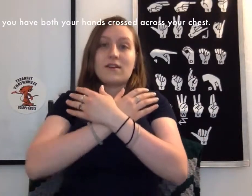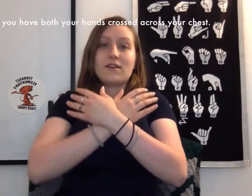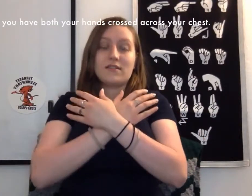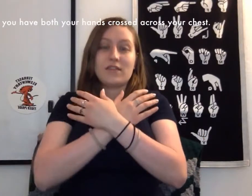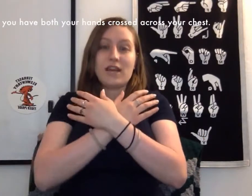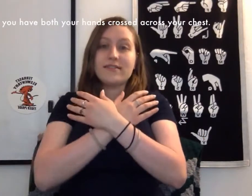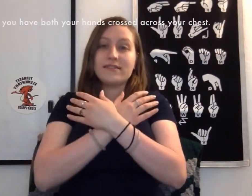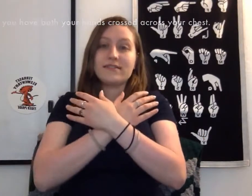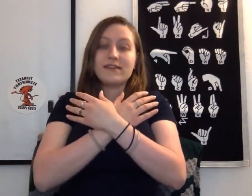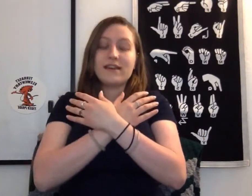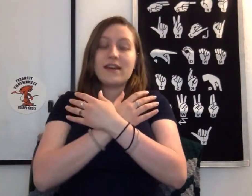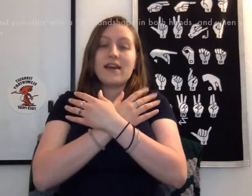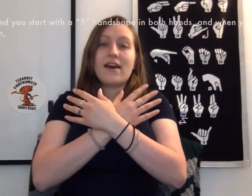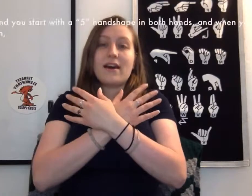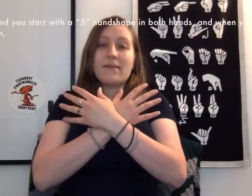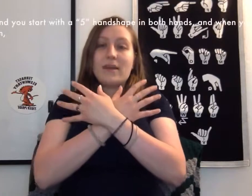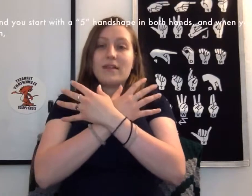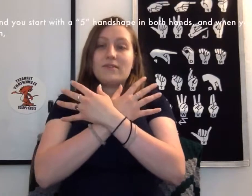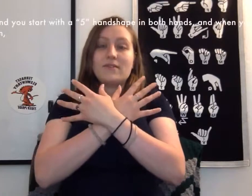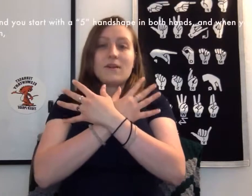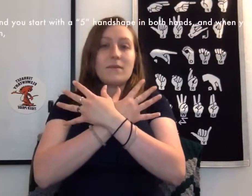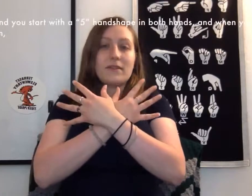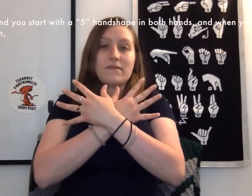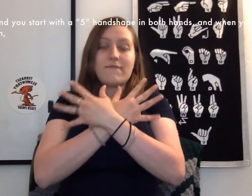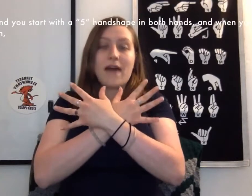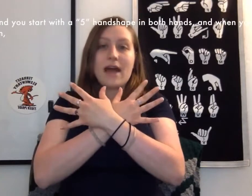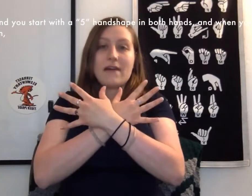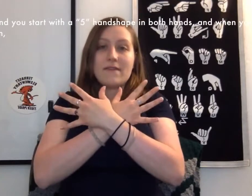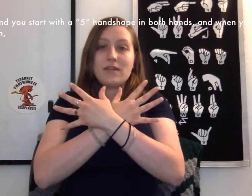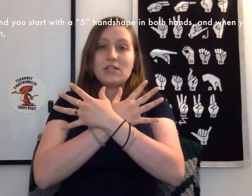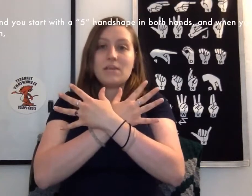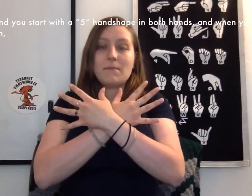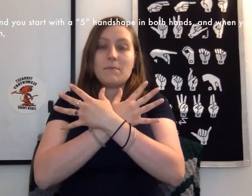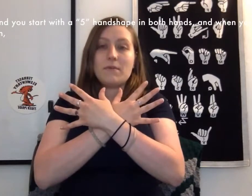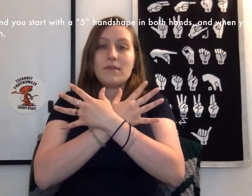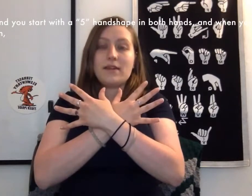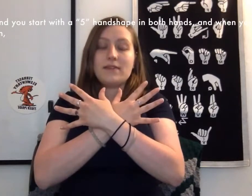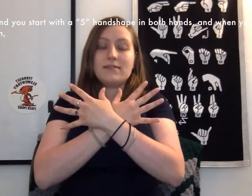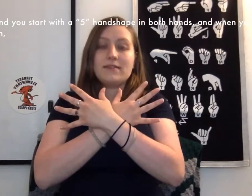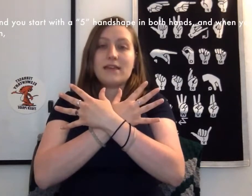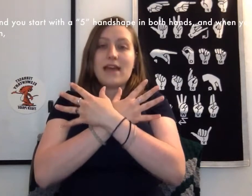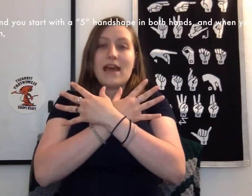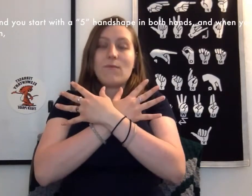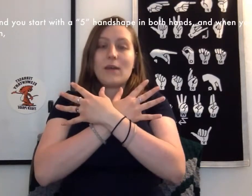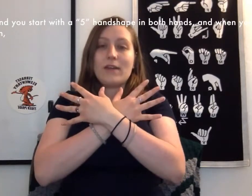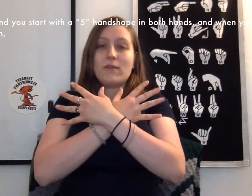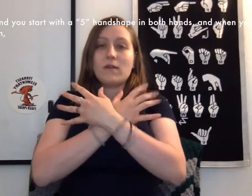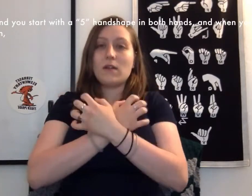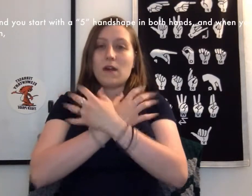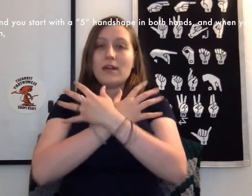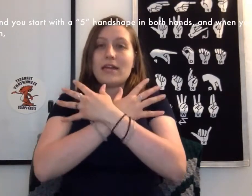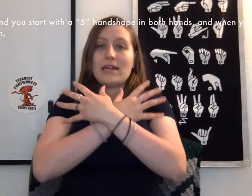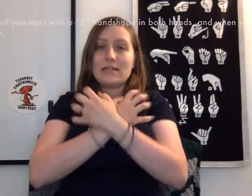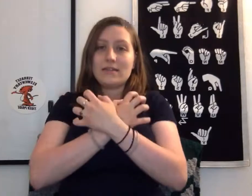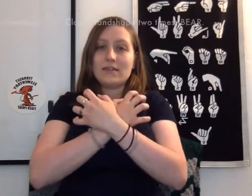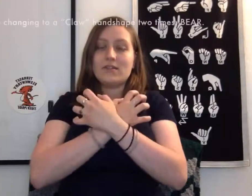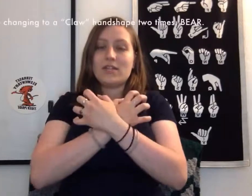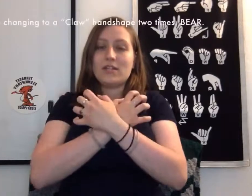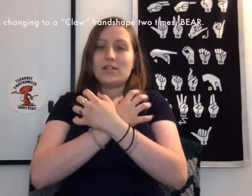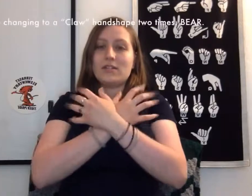your chest, and you start with a 5 hand shape in both hands, and when you claw in, you're changing to